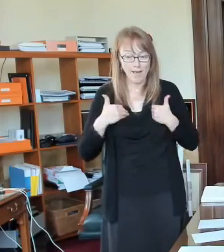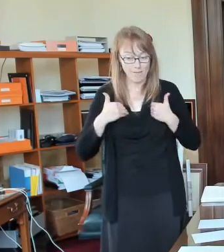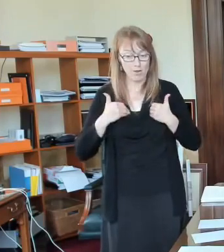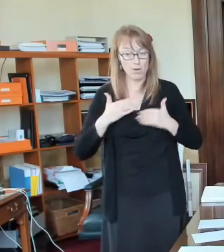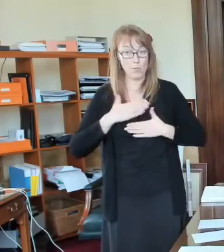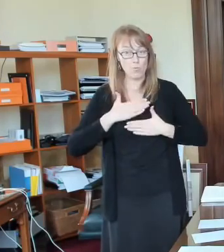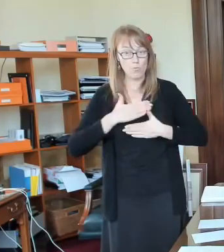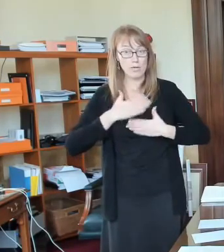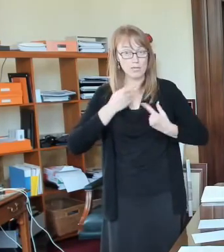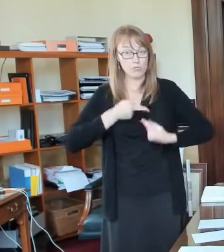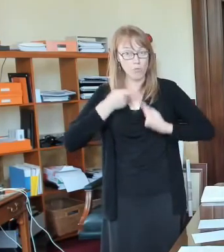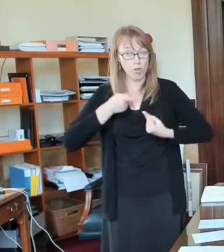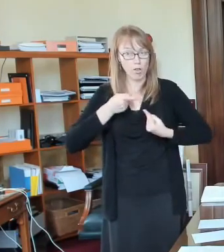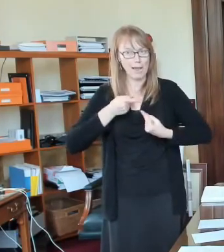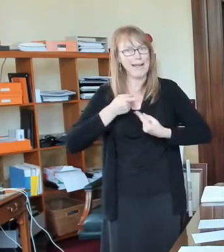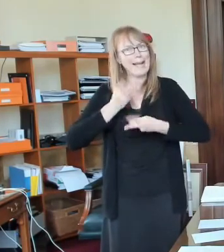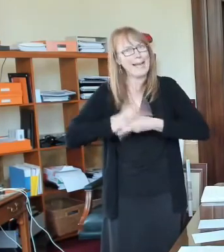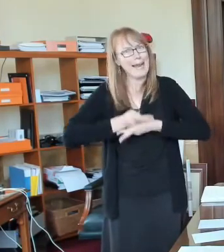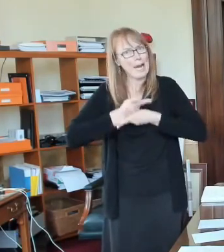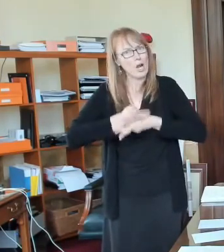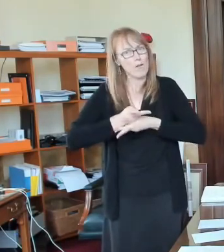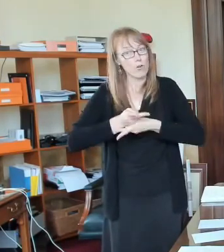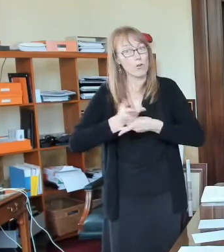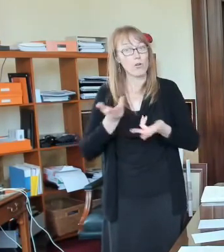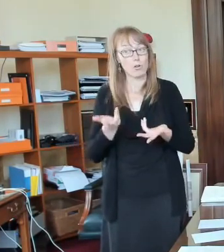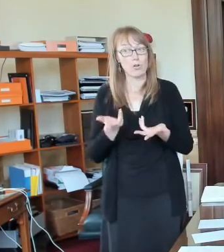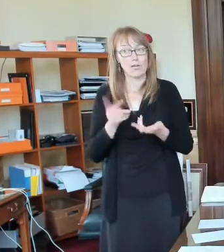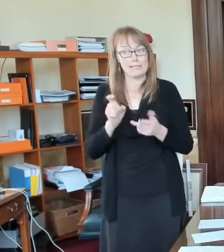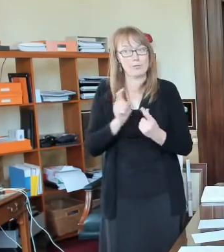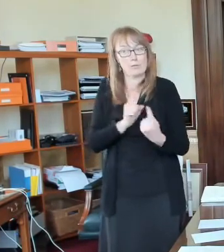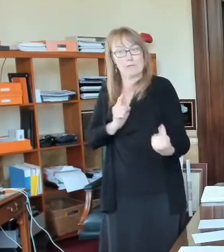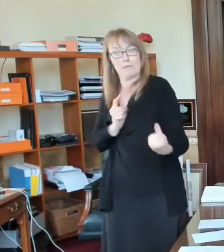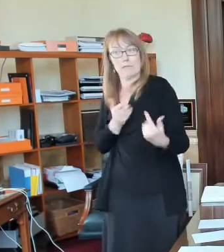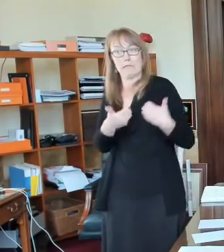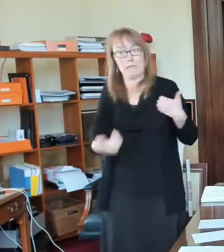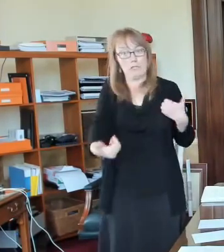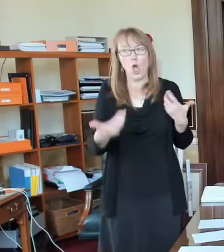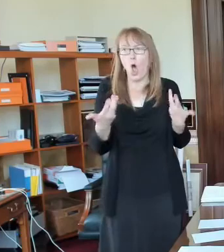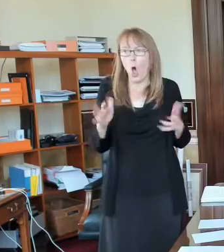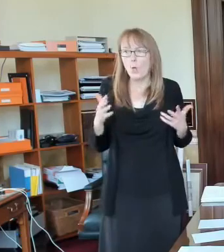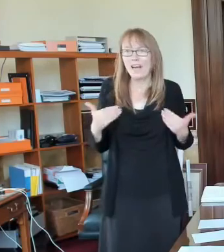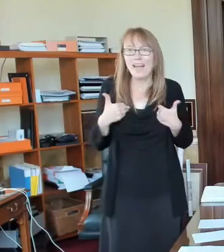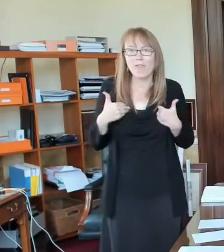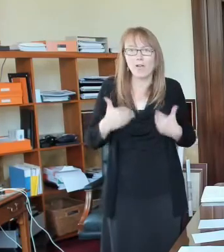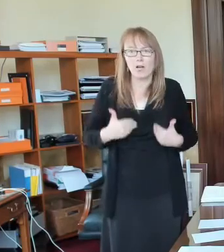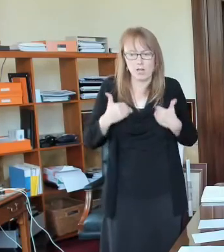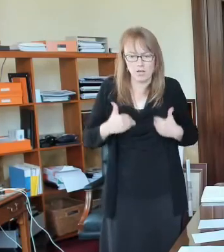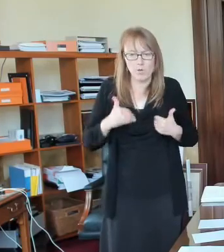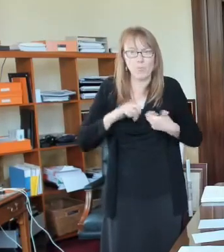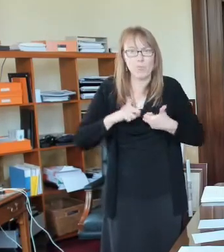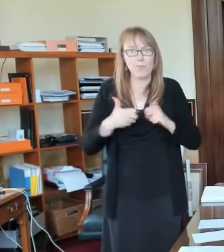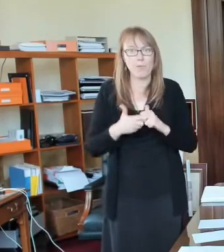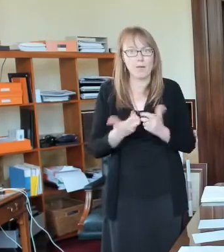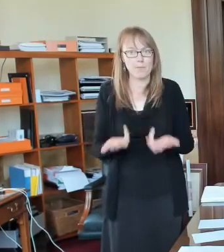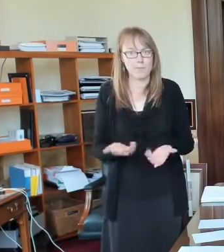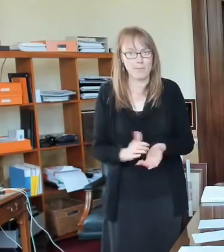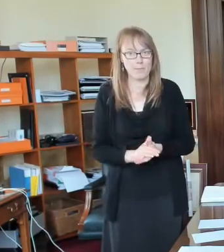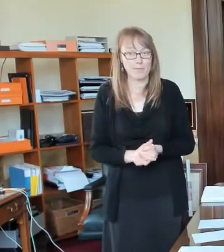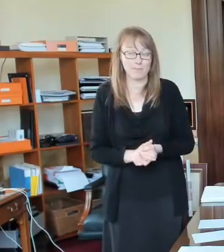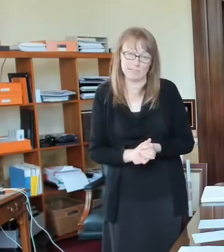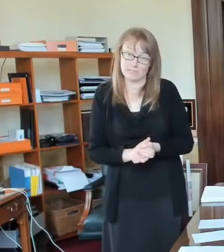public working without a mask, because you've already got a respiratory condition. So